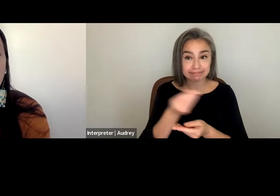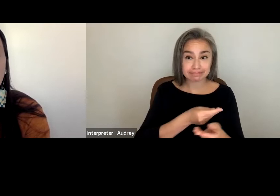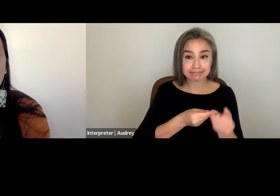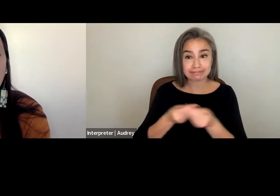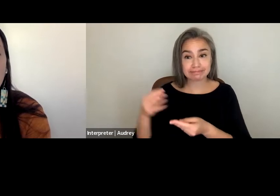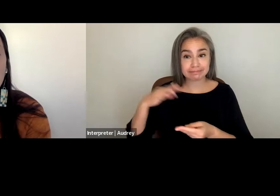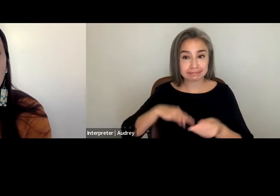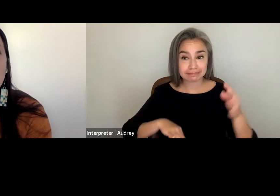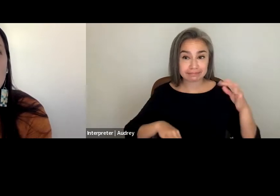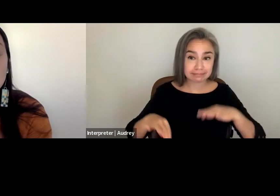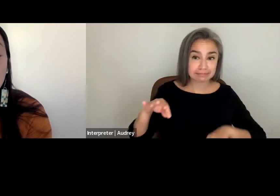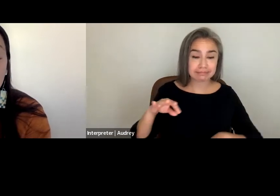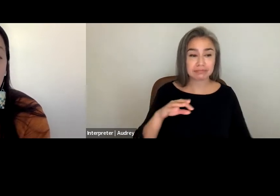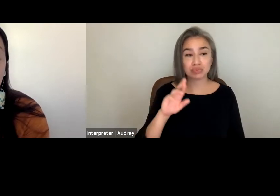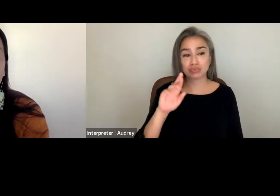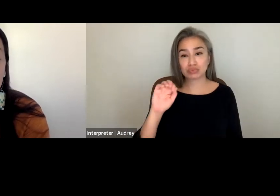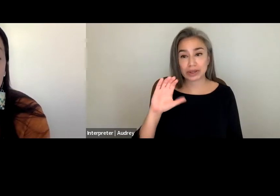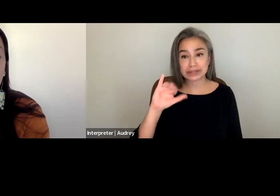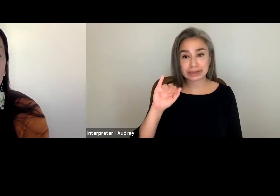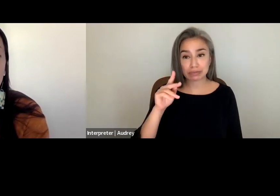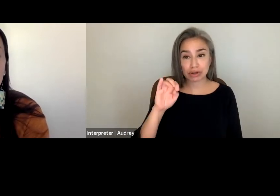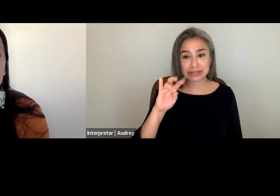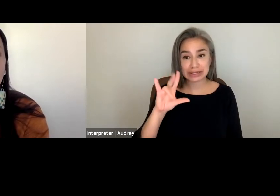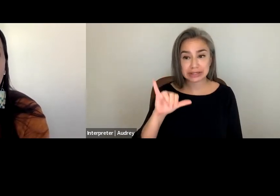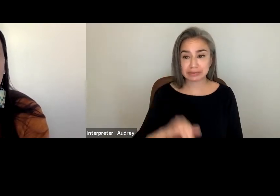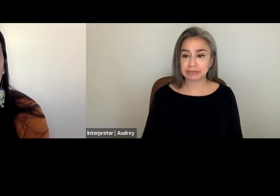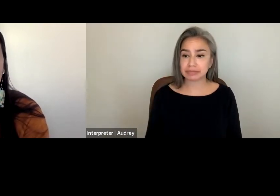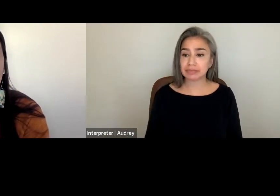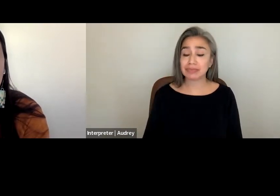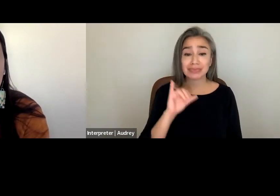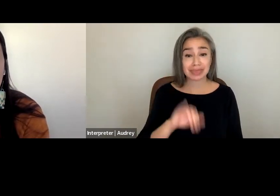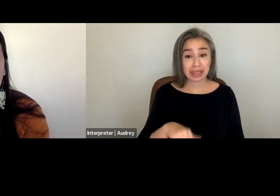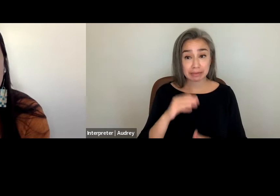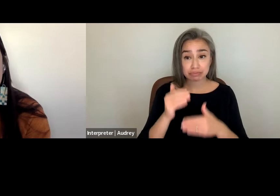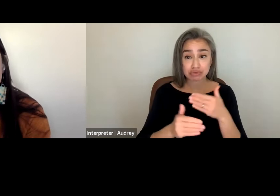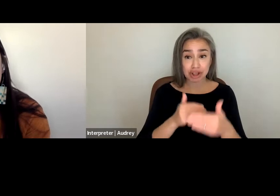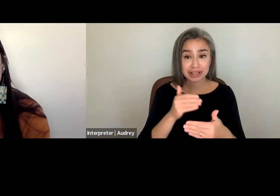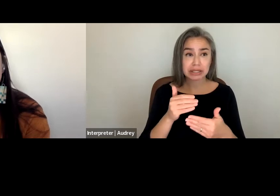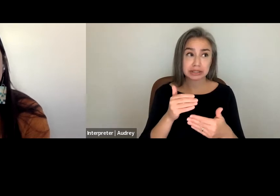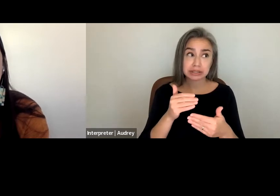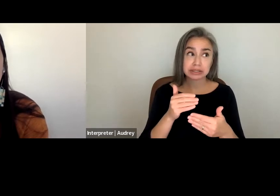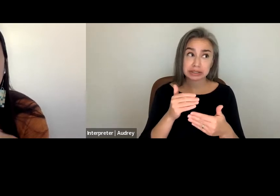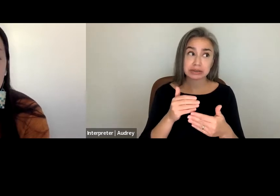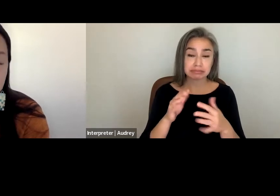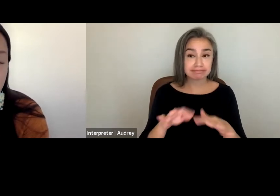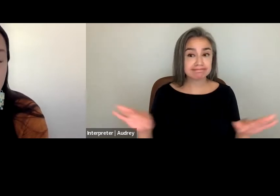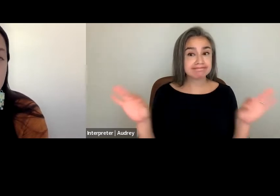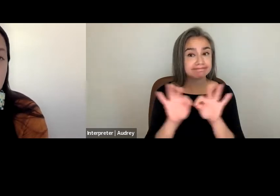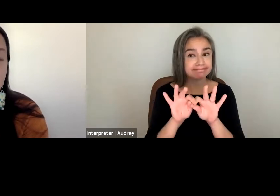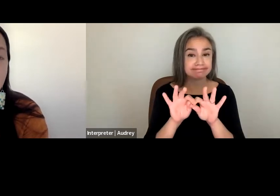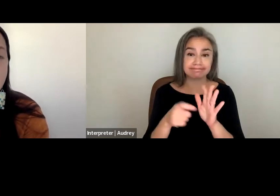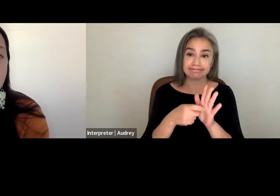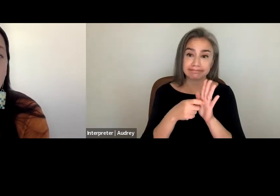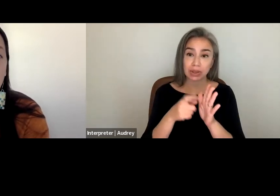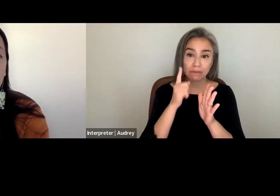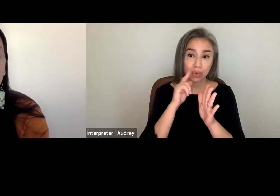about how this process is very integral to the reciprocal